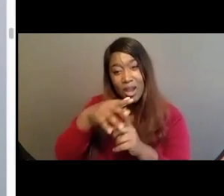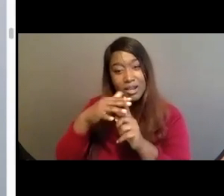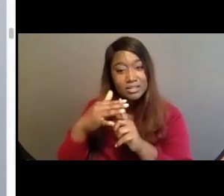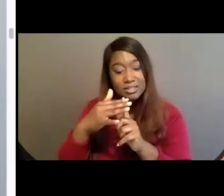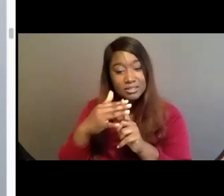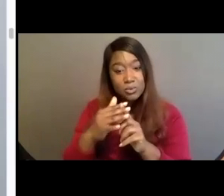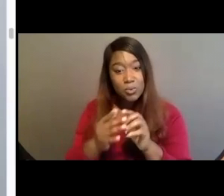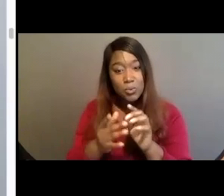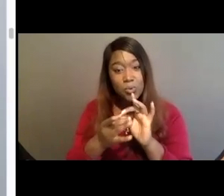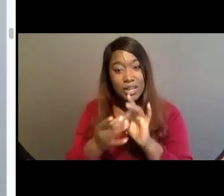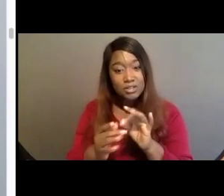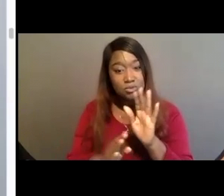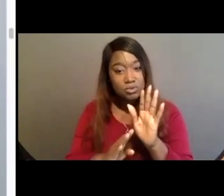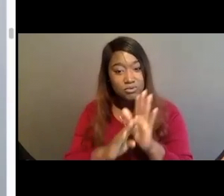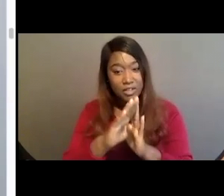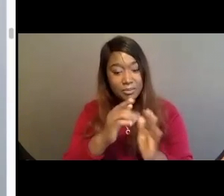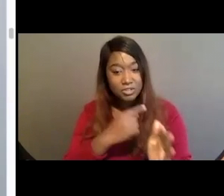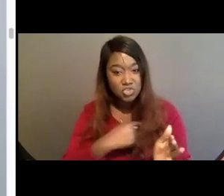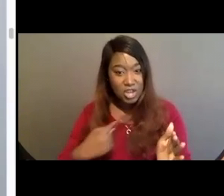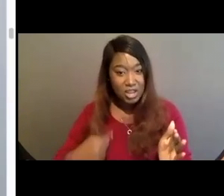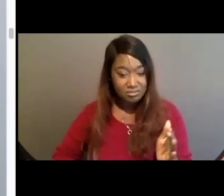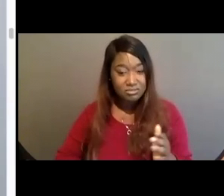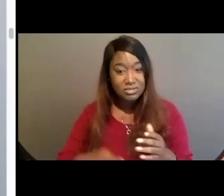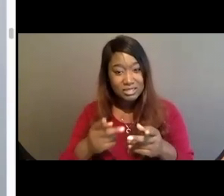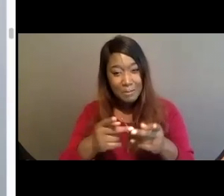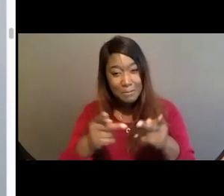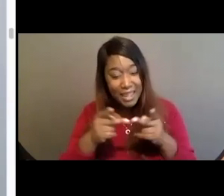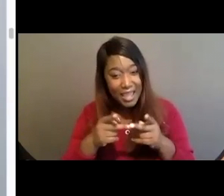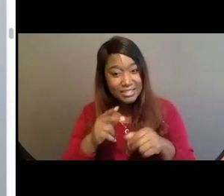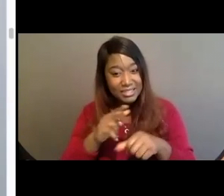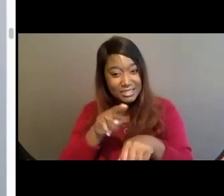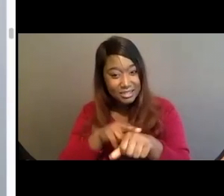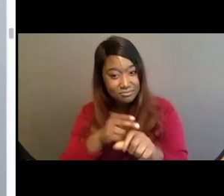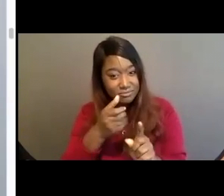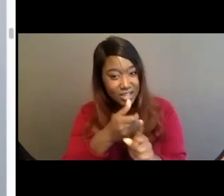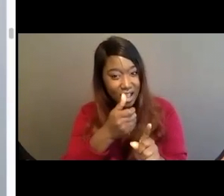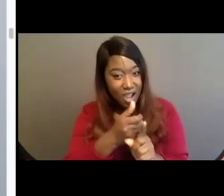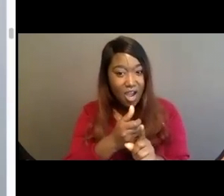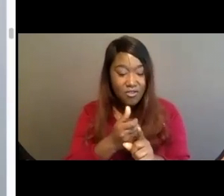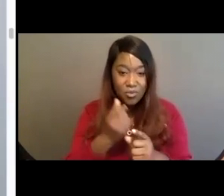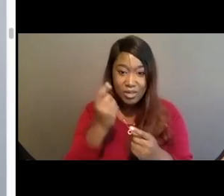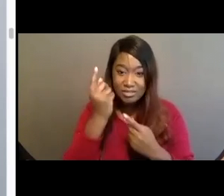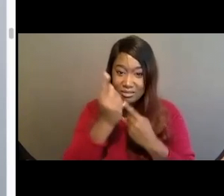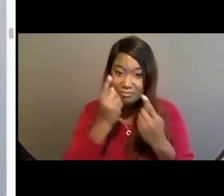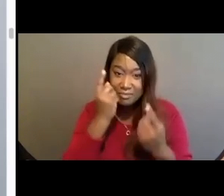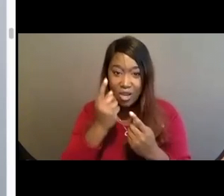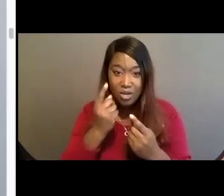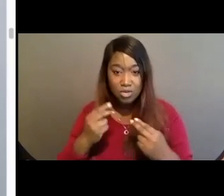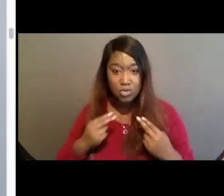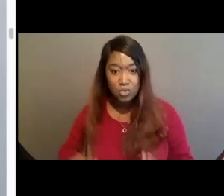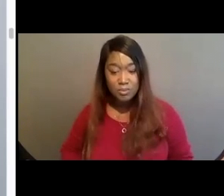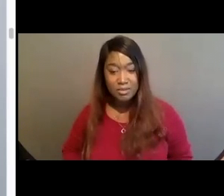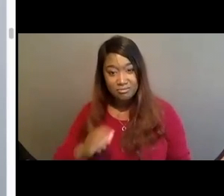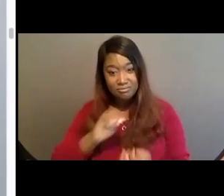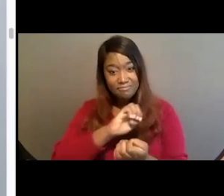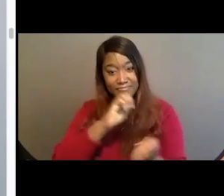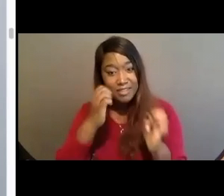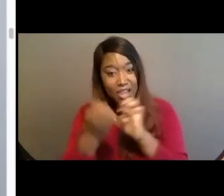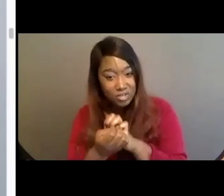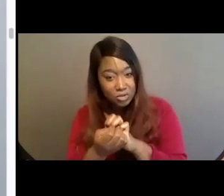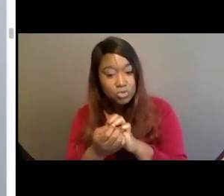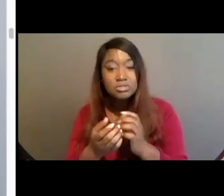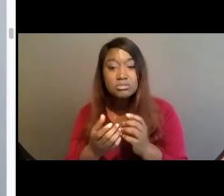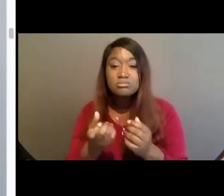a nation. We consider, the very ideas of human evolution. There is often, and